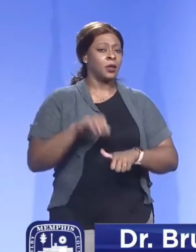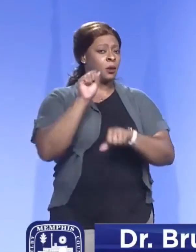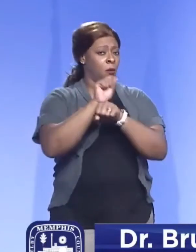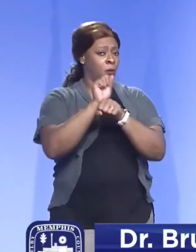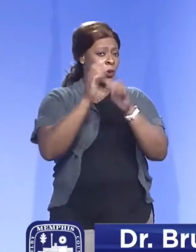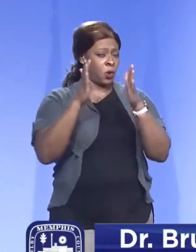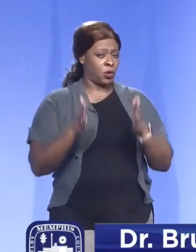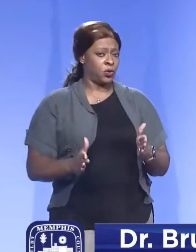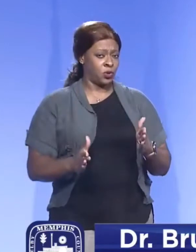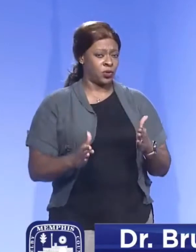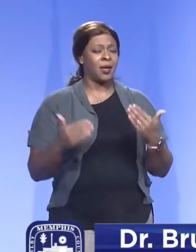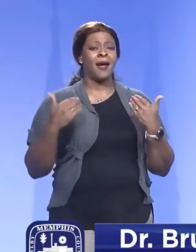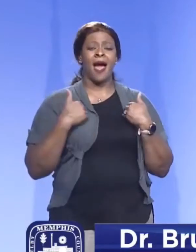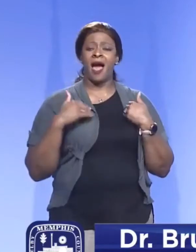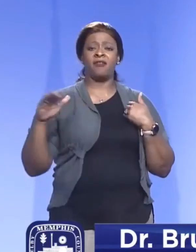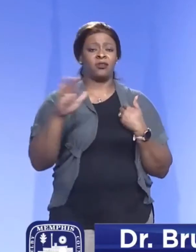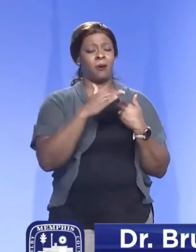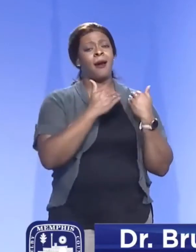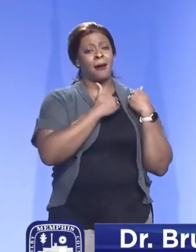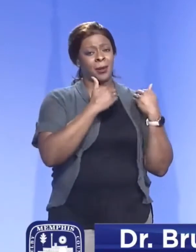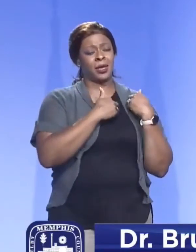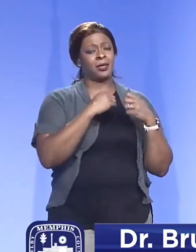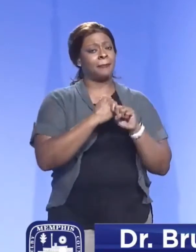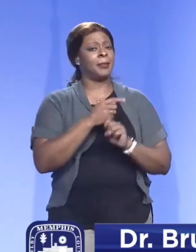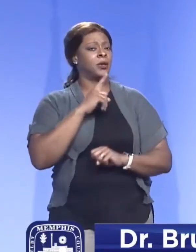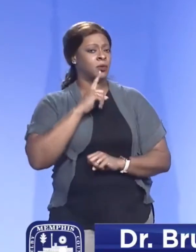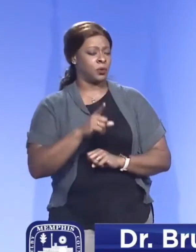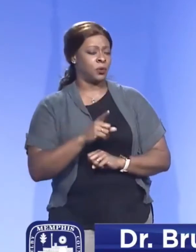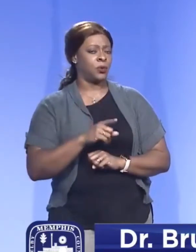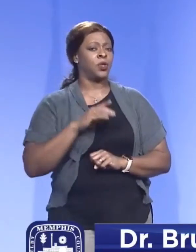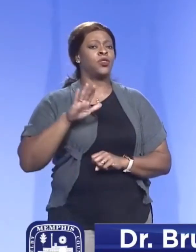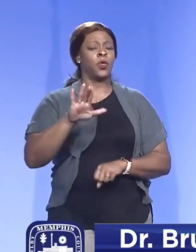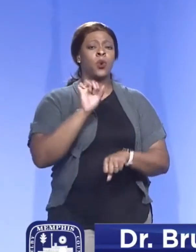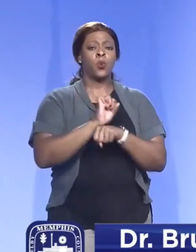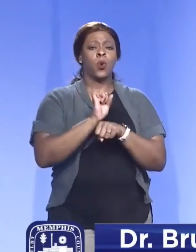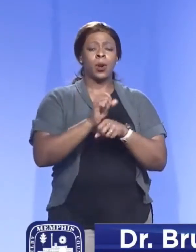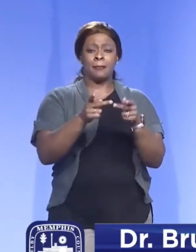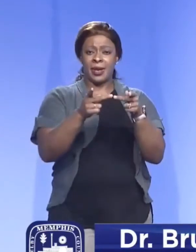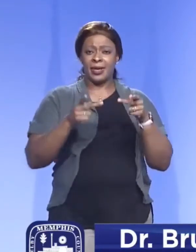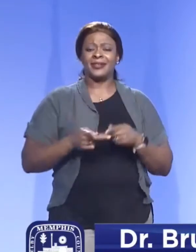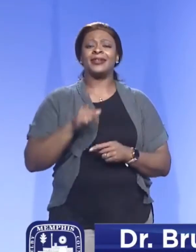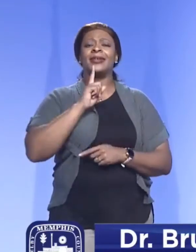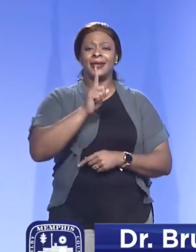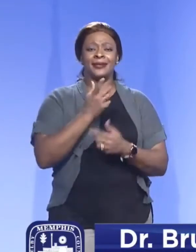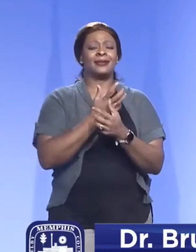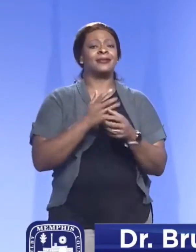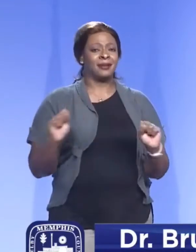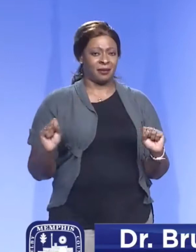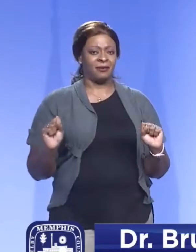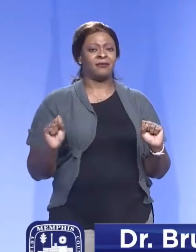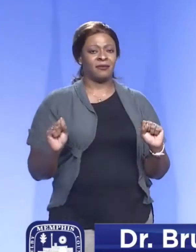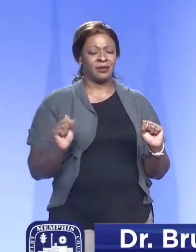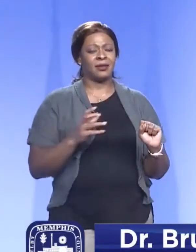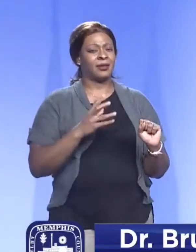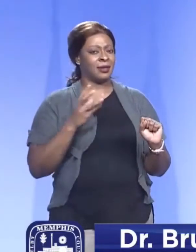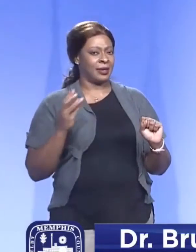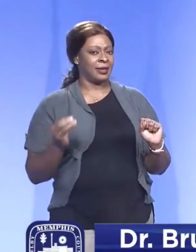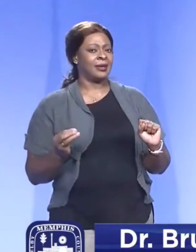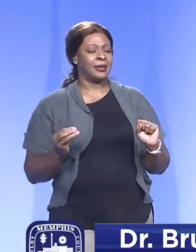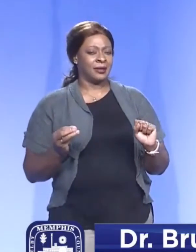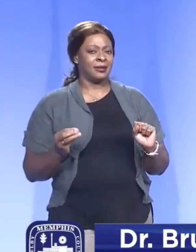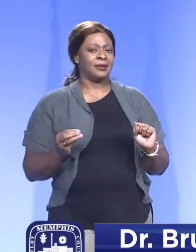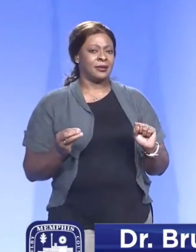employers have an obligation to ensure that their workplace is safe and